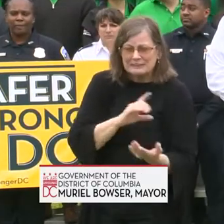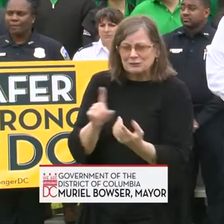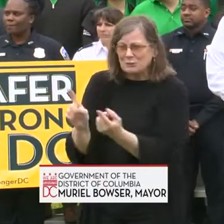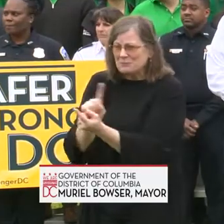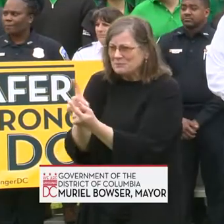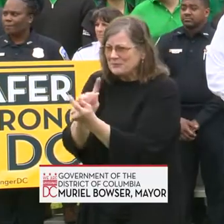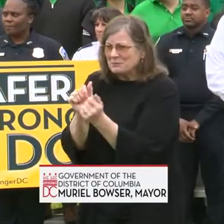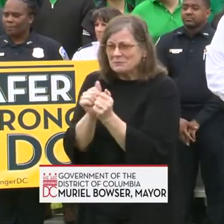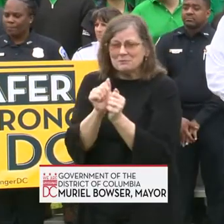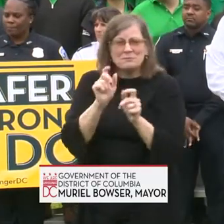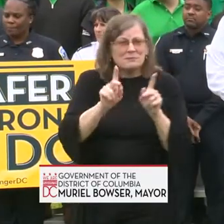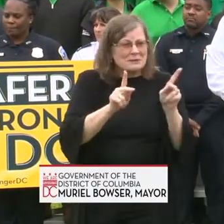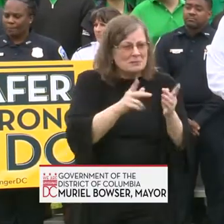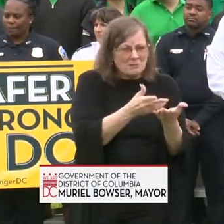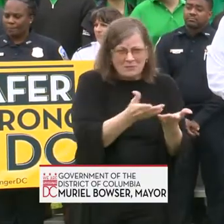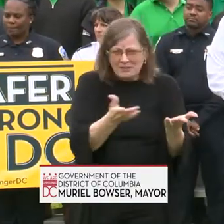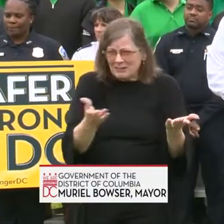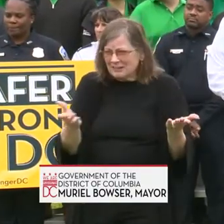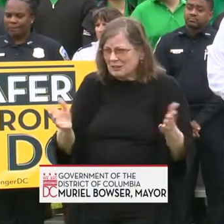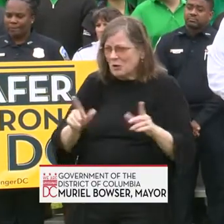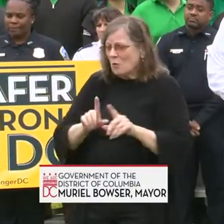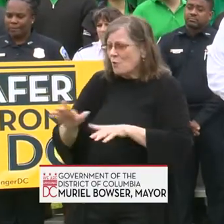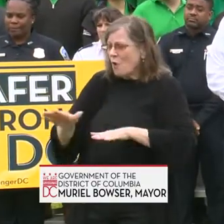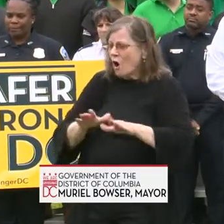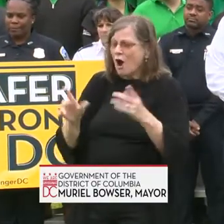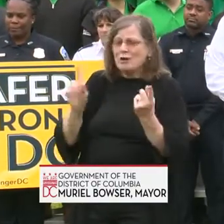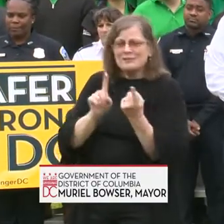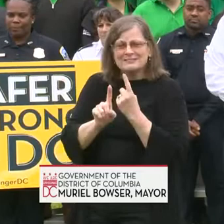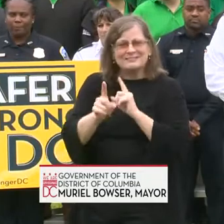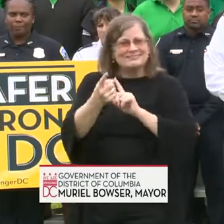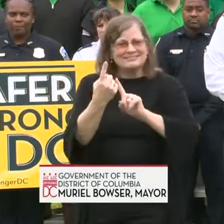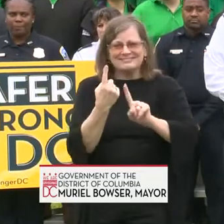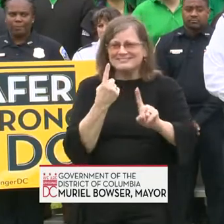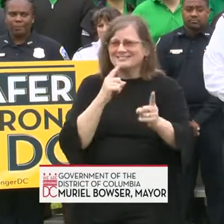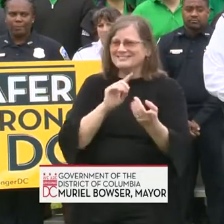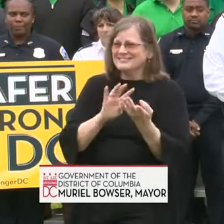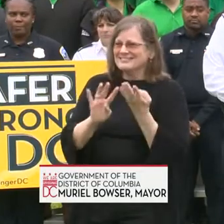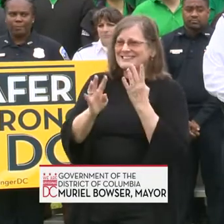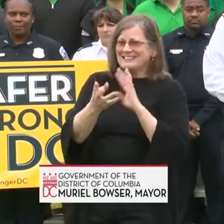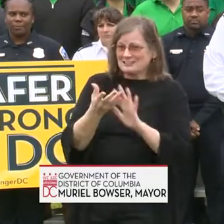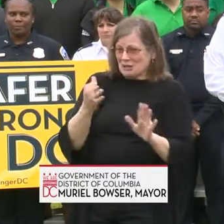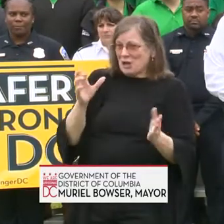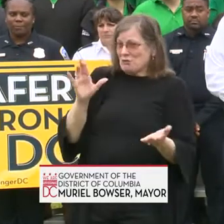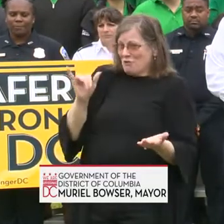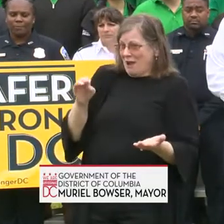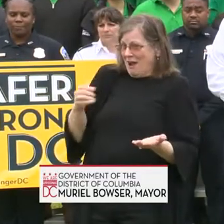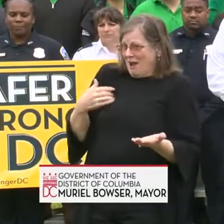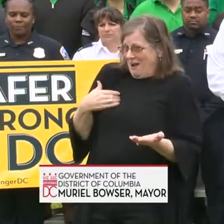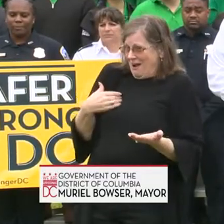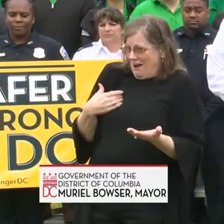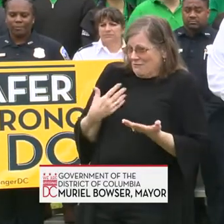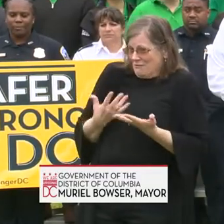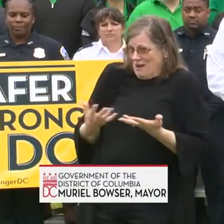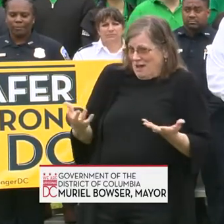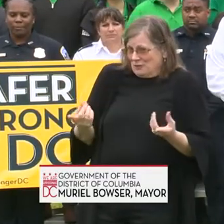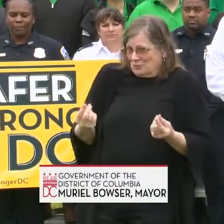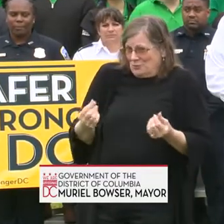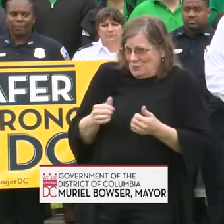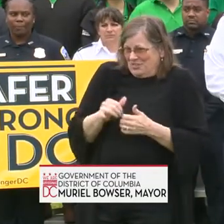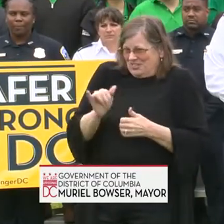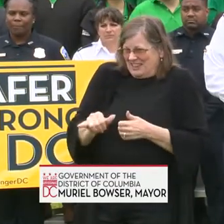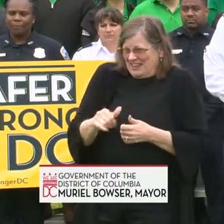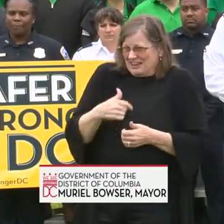on foot, but also stopping crime. Okay, so they have a lot to do, and we expect them to do it